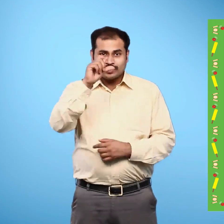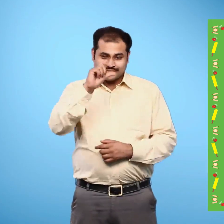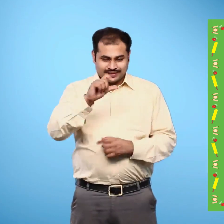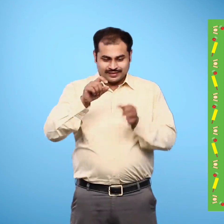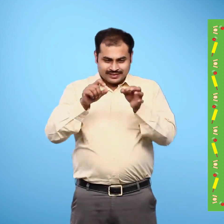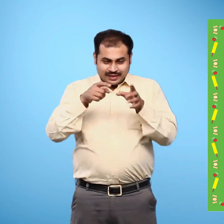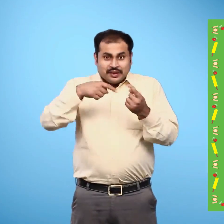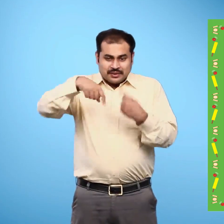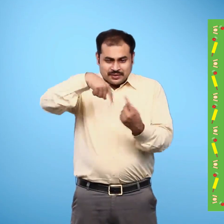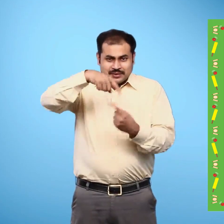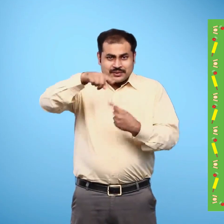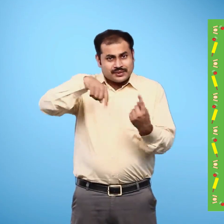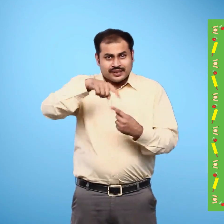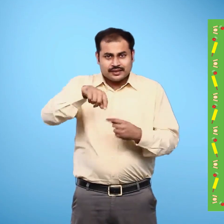Make the coin spin.